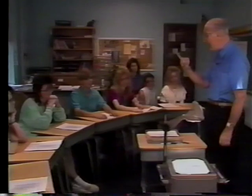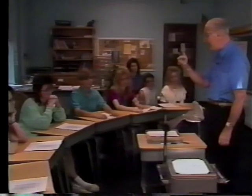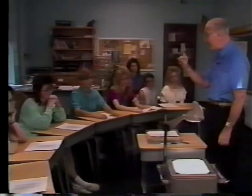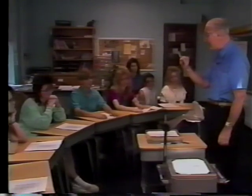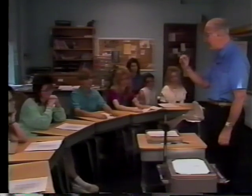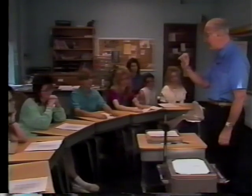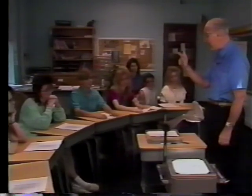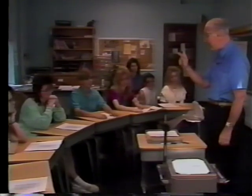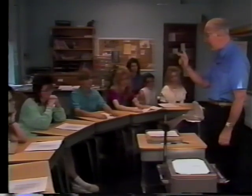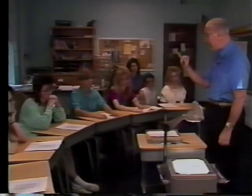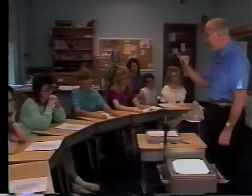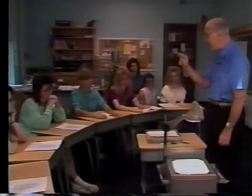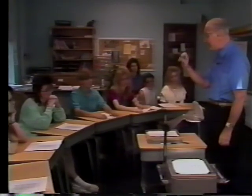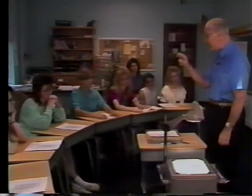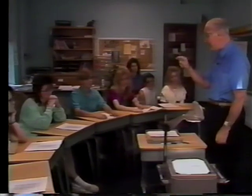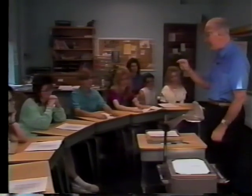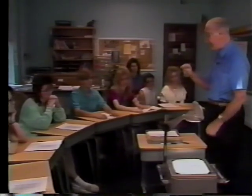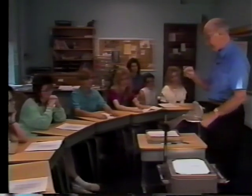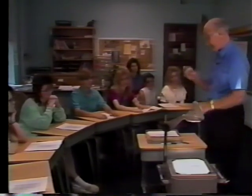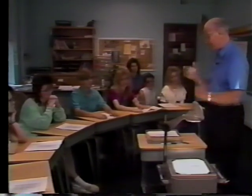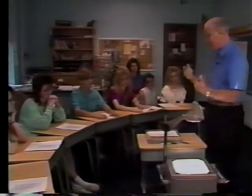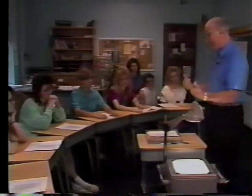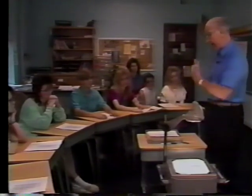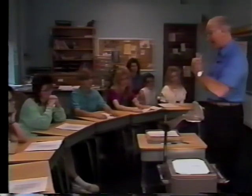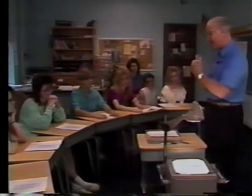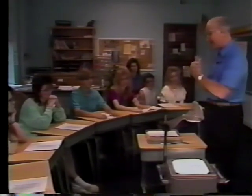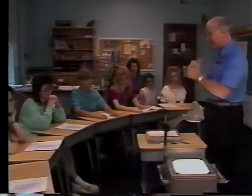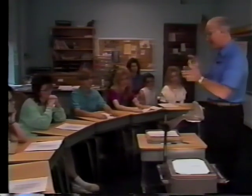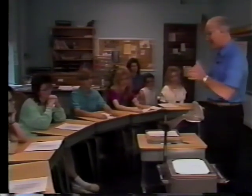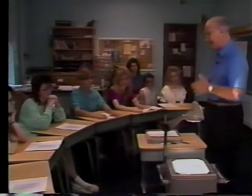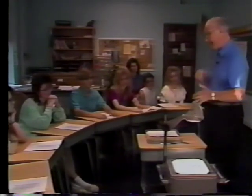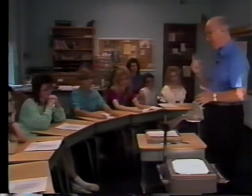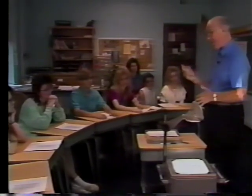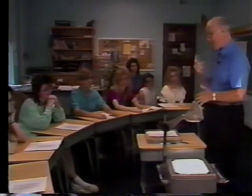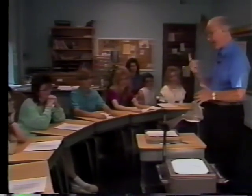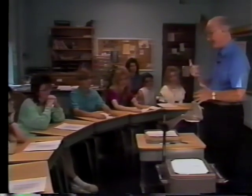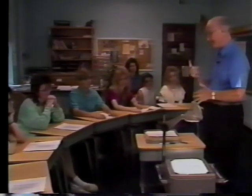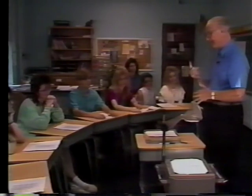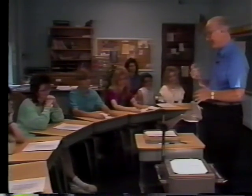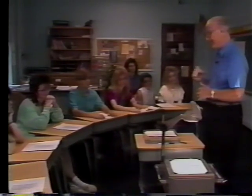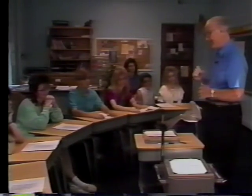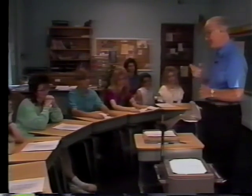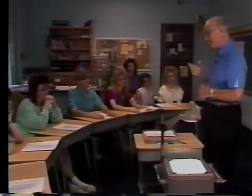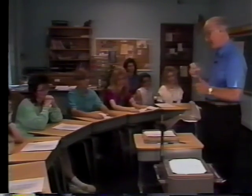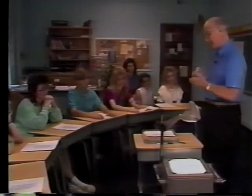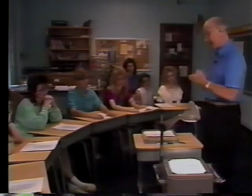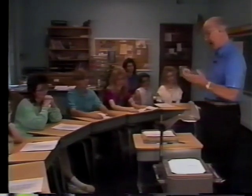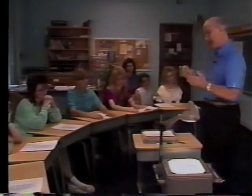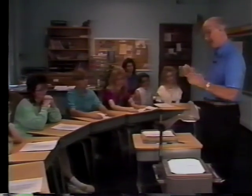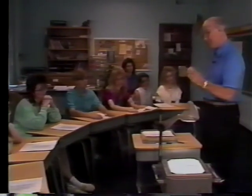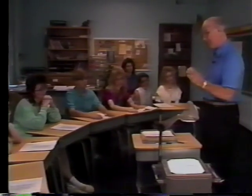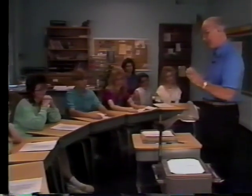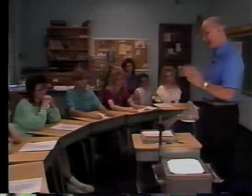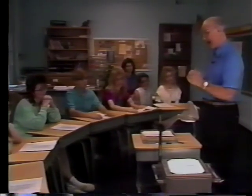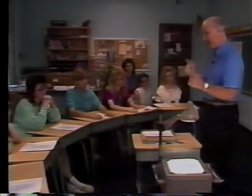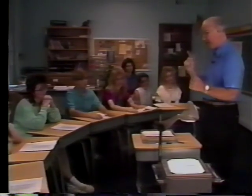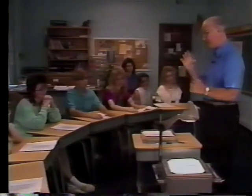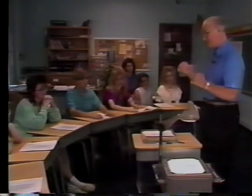Emily Dickinson silences the reader always. And she was writing more than 100